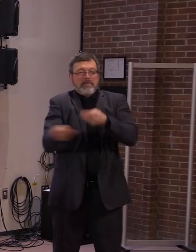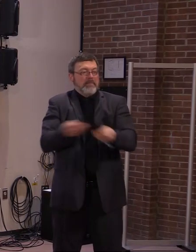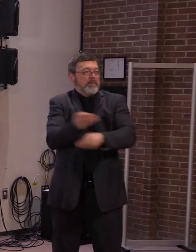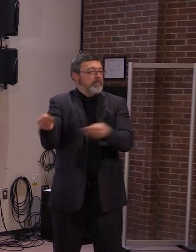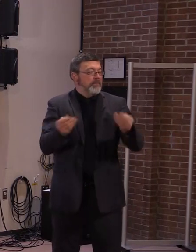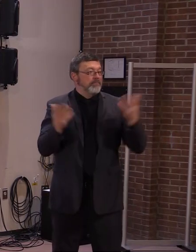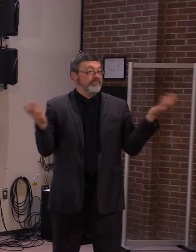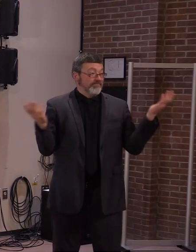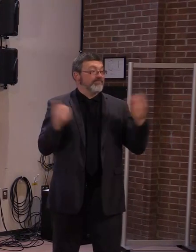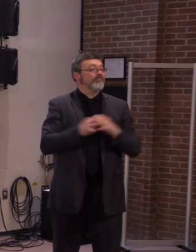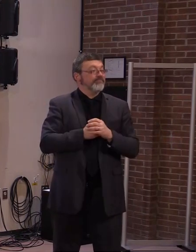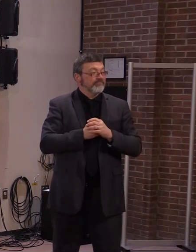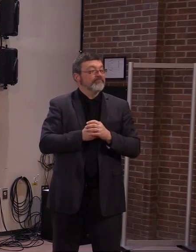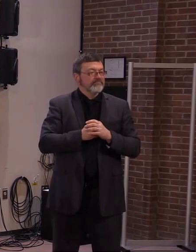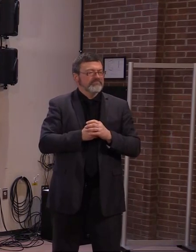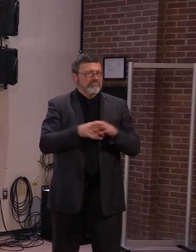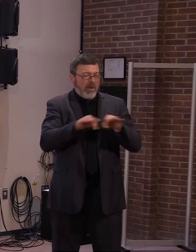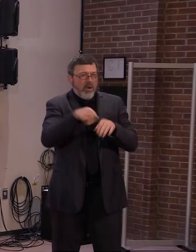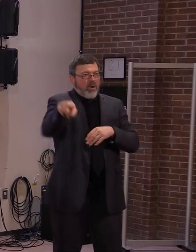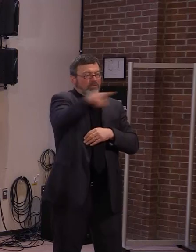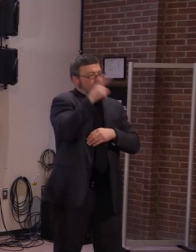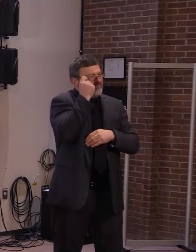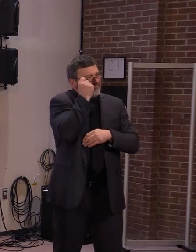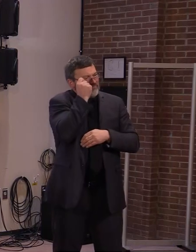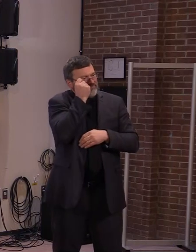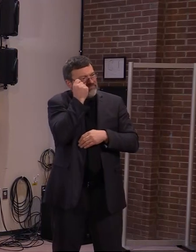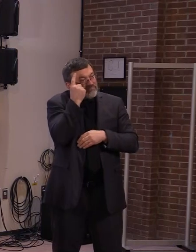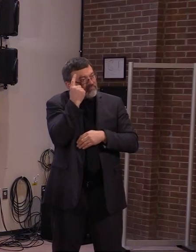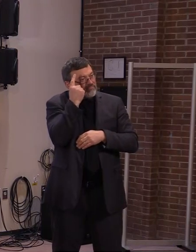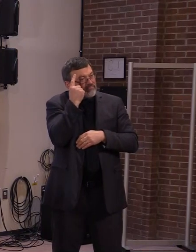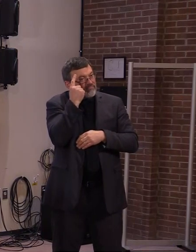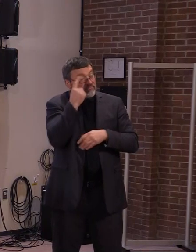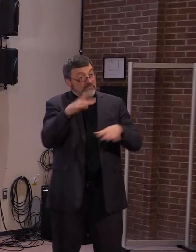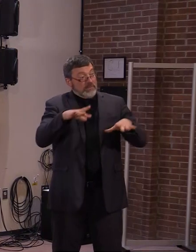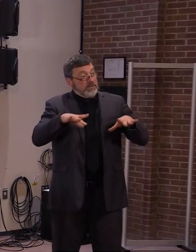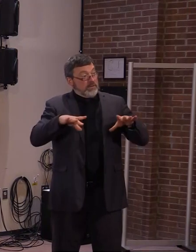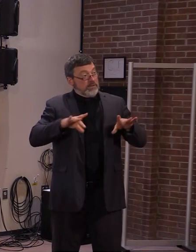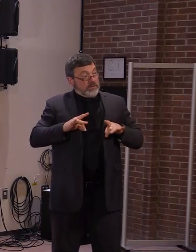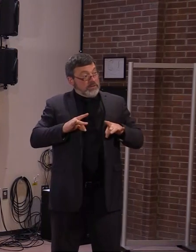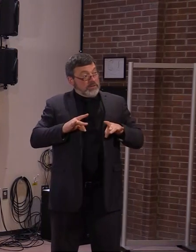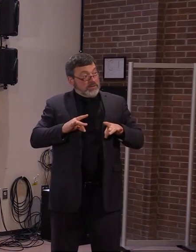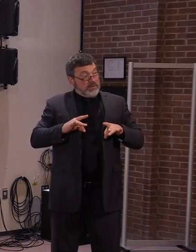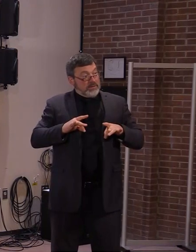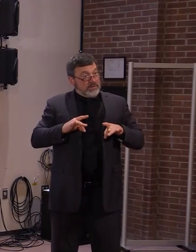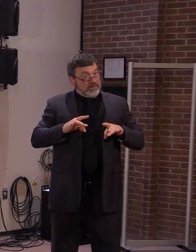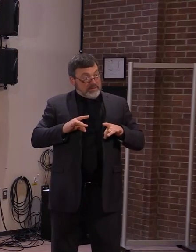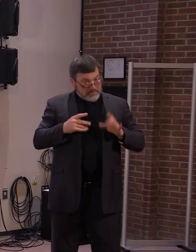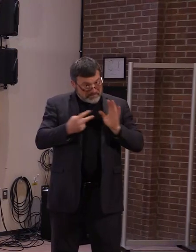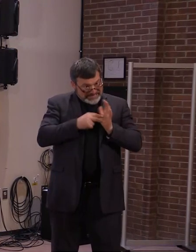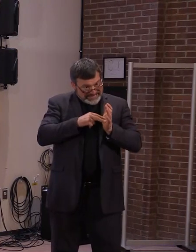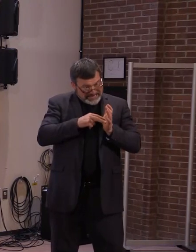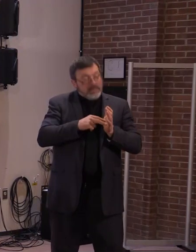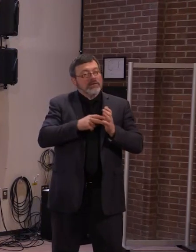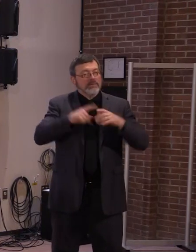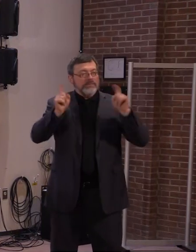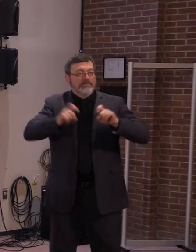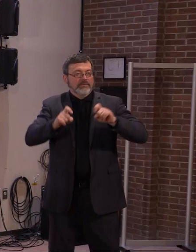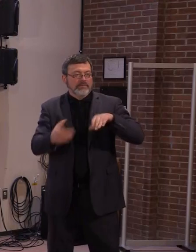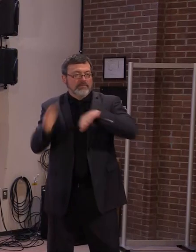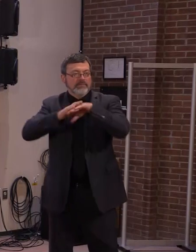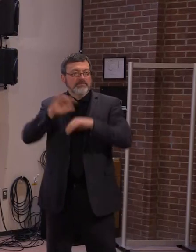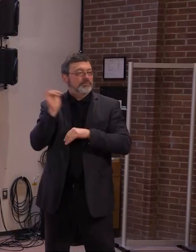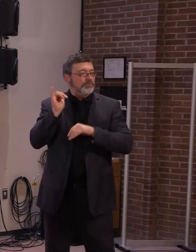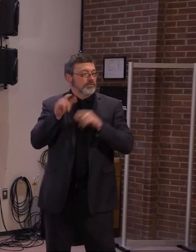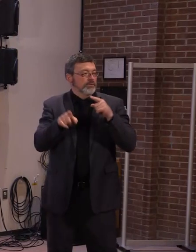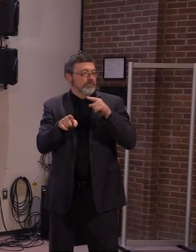increase in cases, we did see an increase in testing this week also, a 54% increase in cases that we mentioned, but